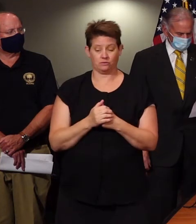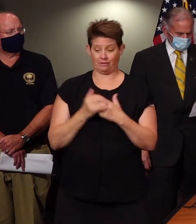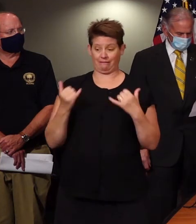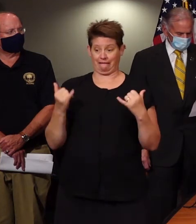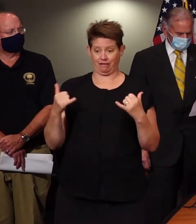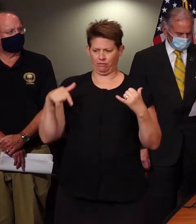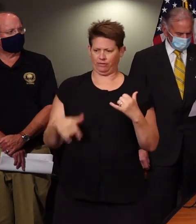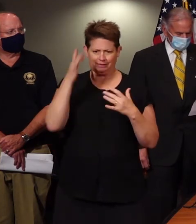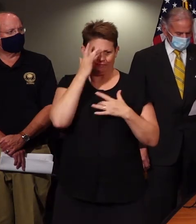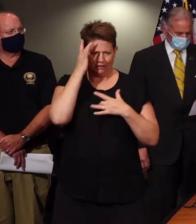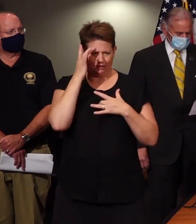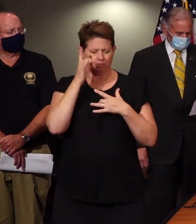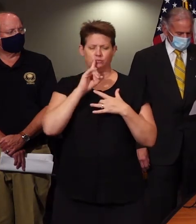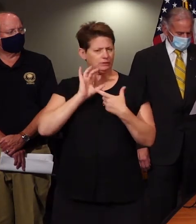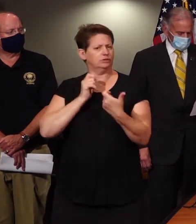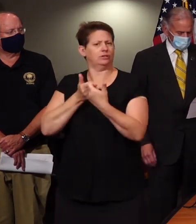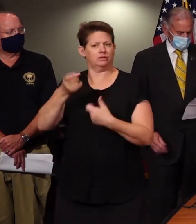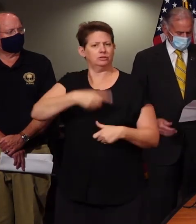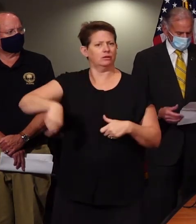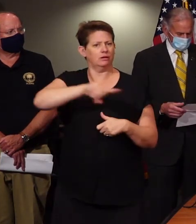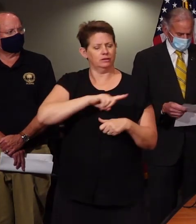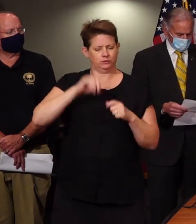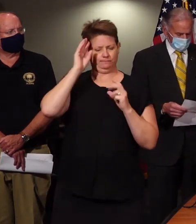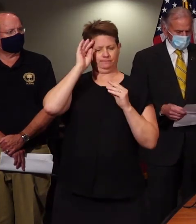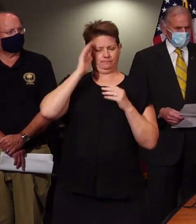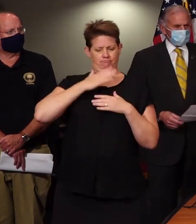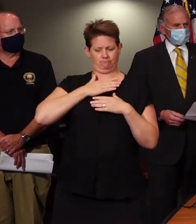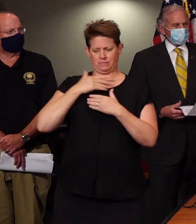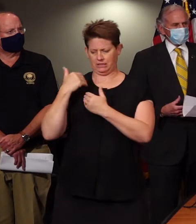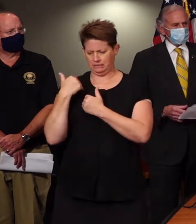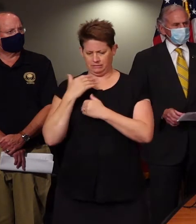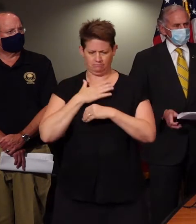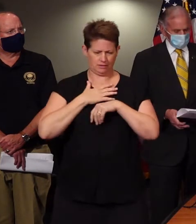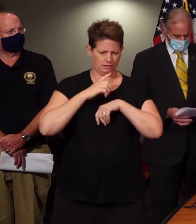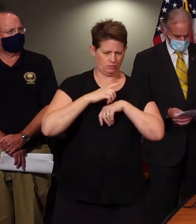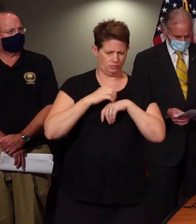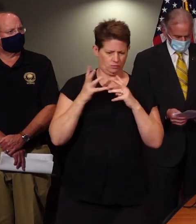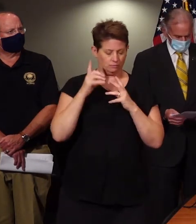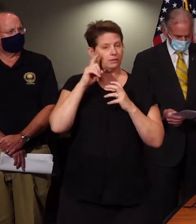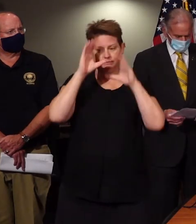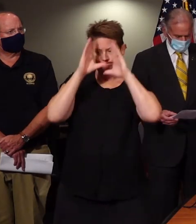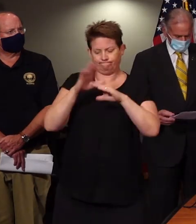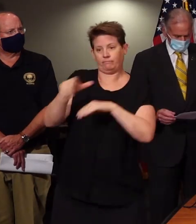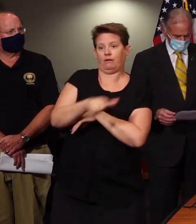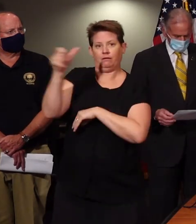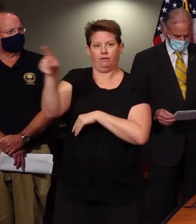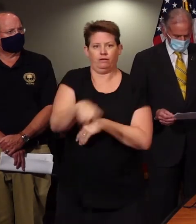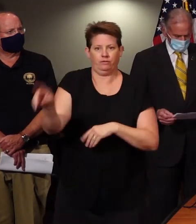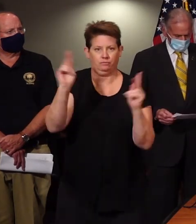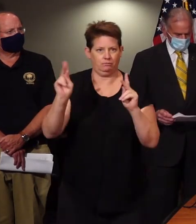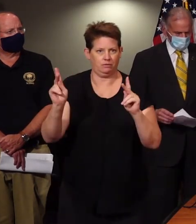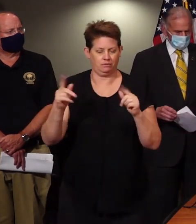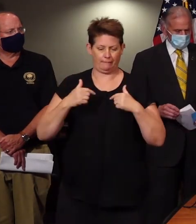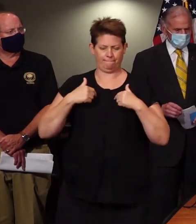one another. It's a duty that requires us to look out for the well-being of others, despite the